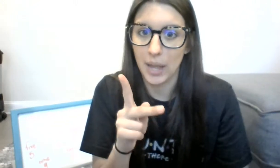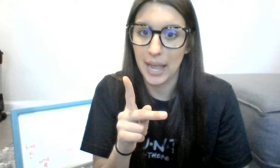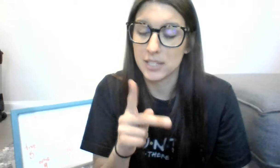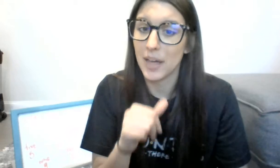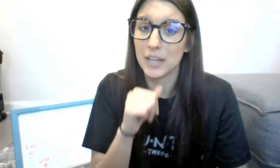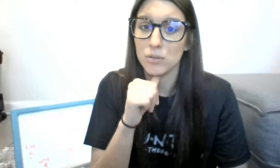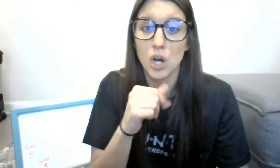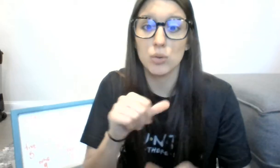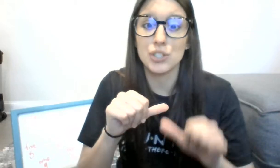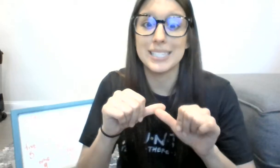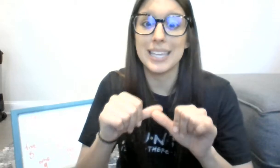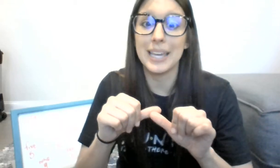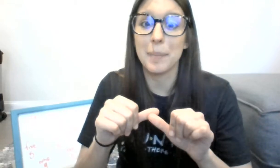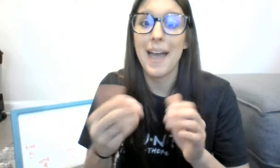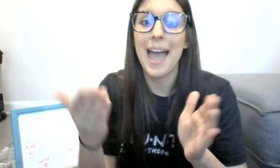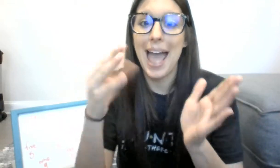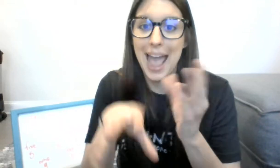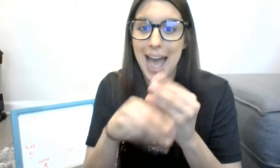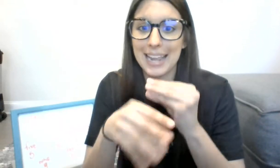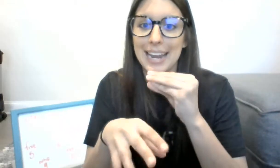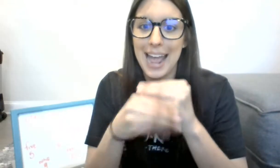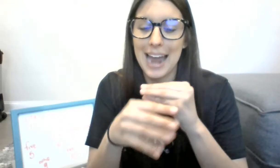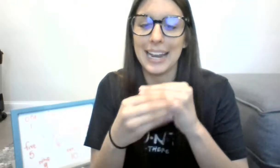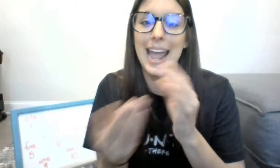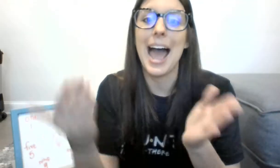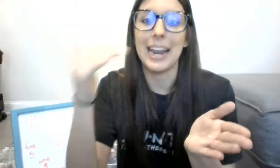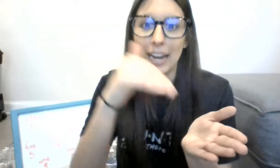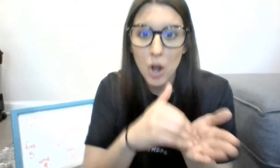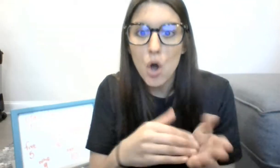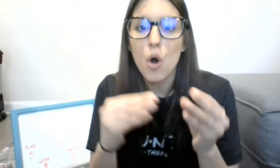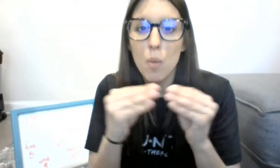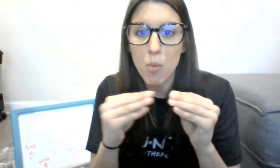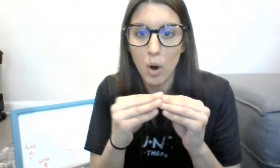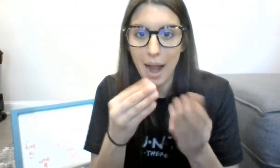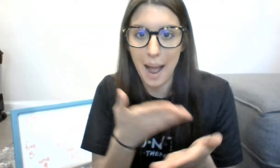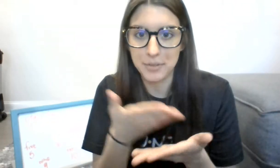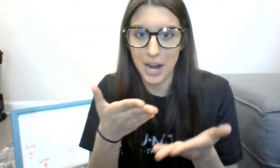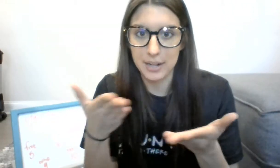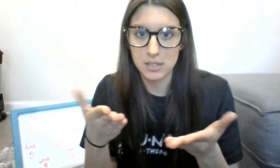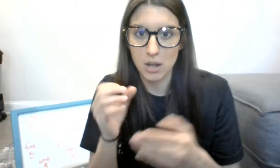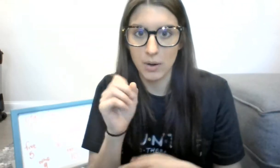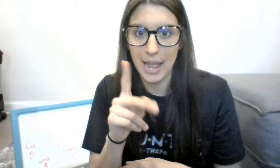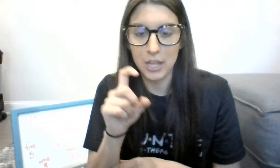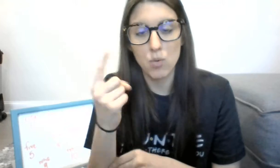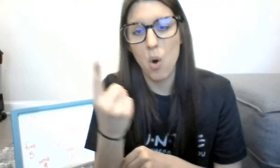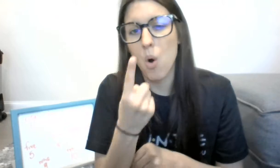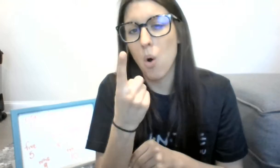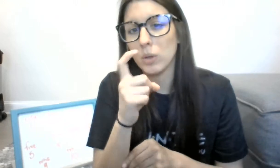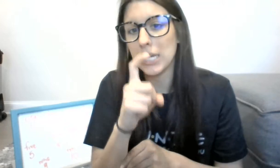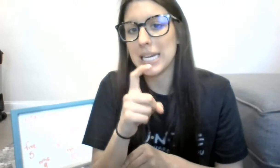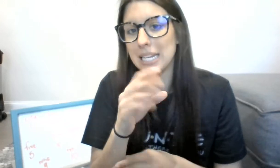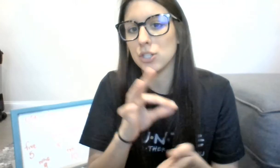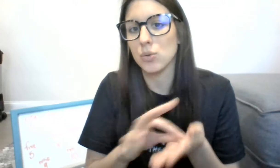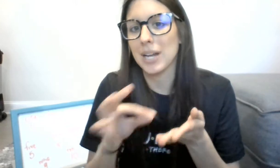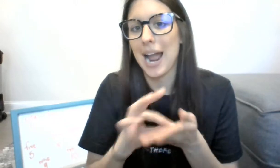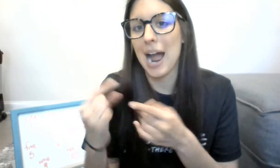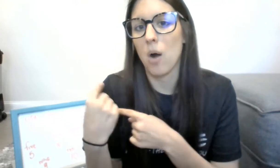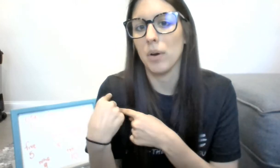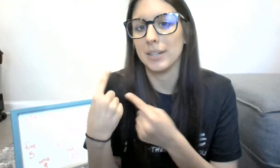so that you don't just keep adding and adding and adding more objects. Okay, you only need to count until